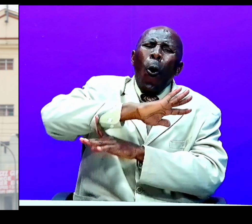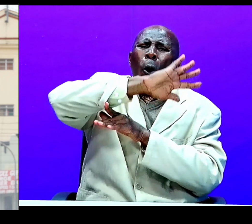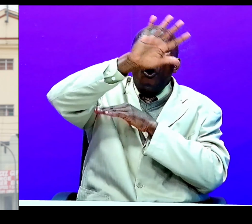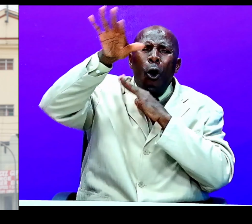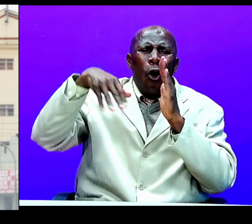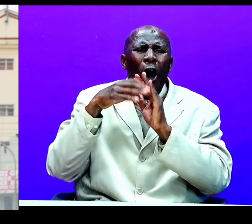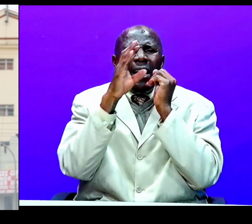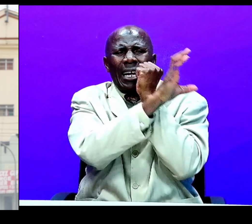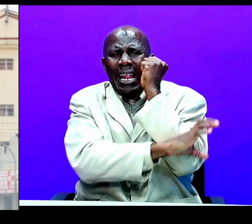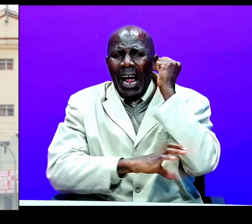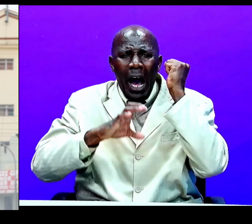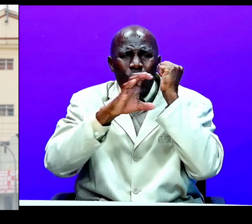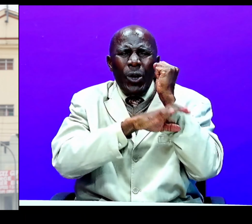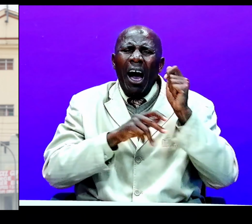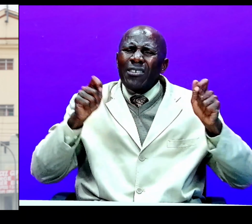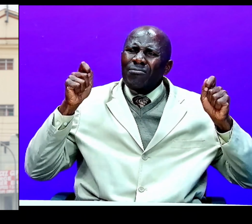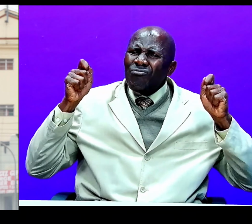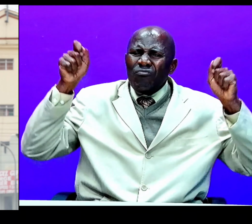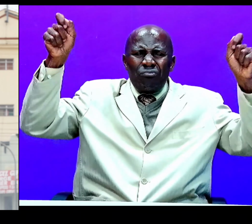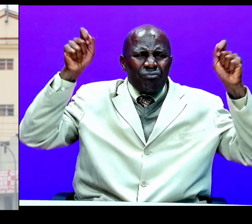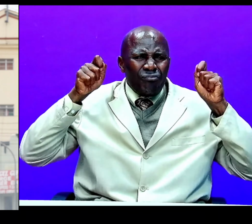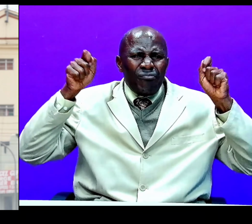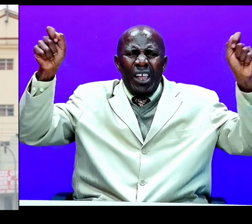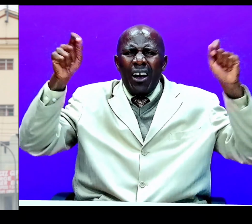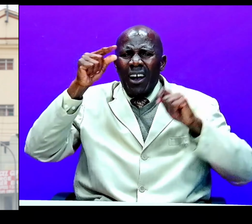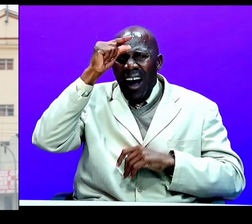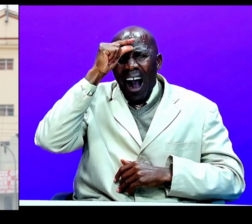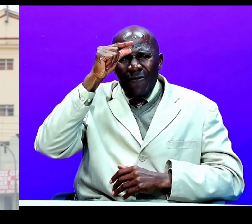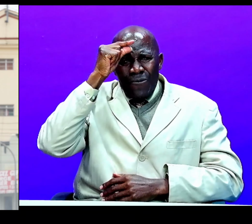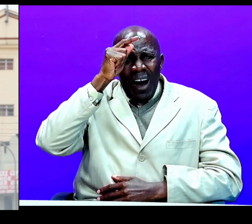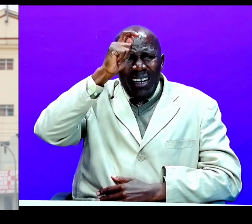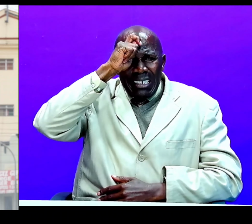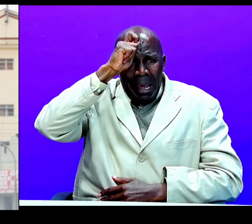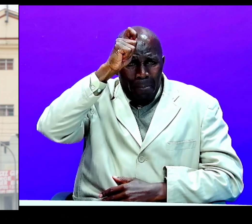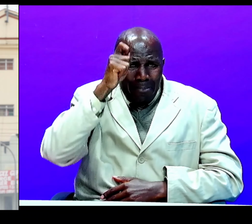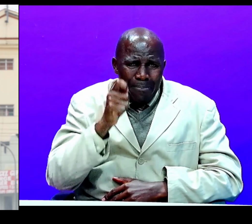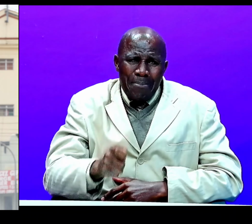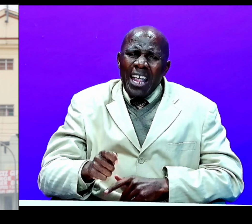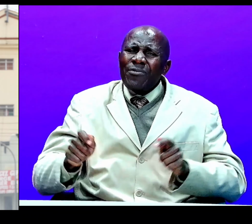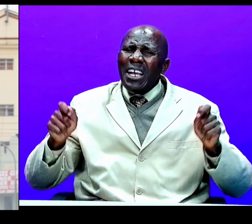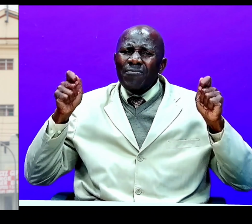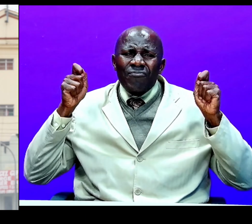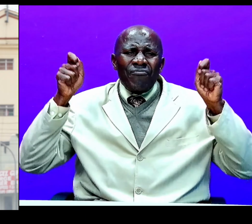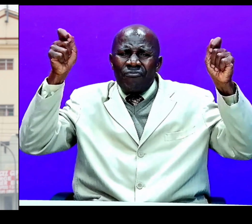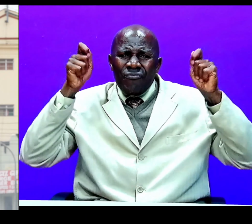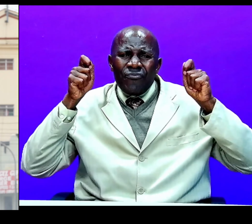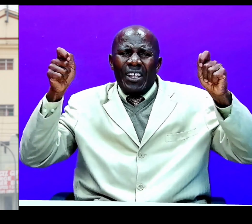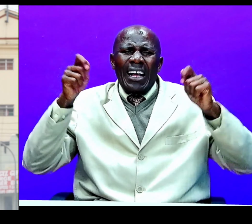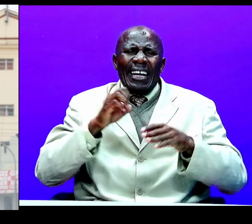end to police brutality and extrajudicial killings.